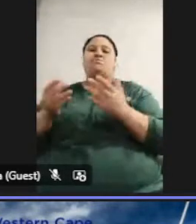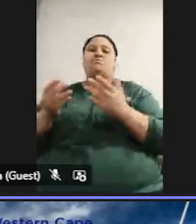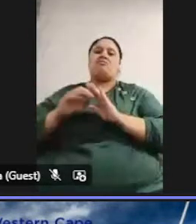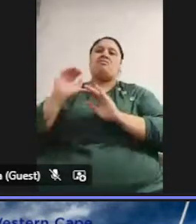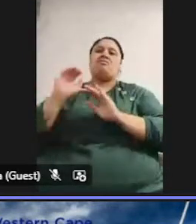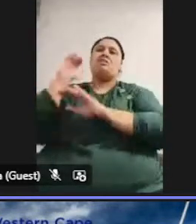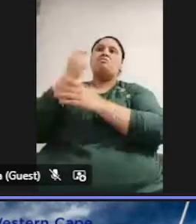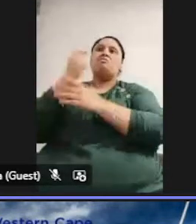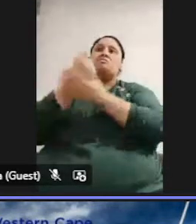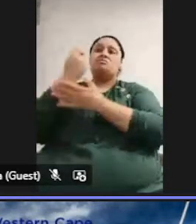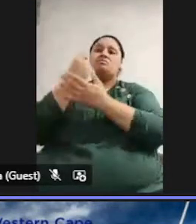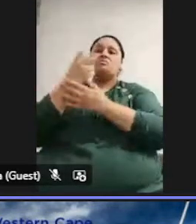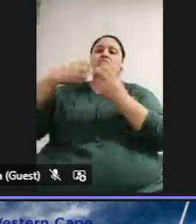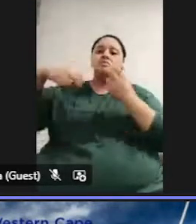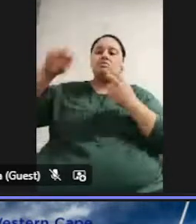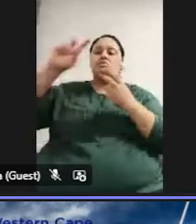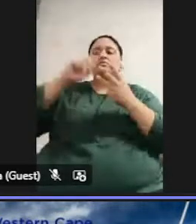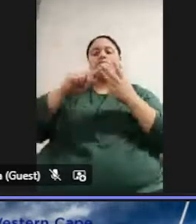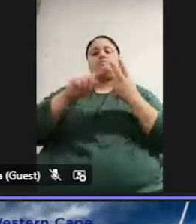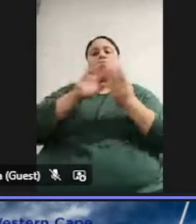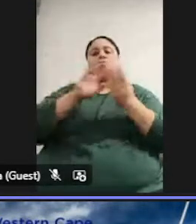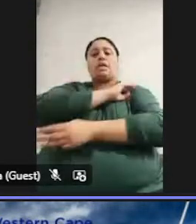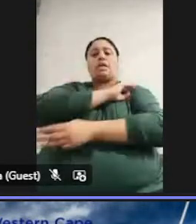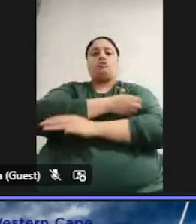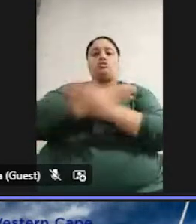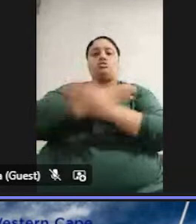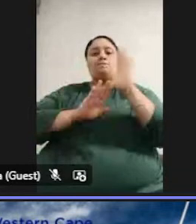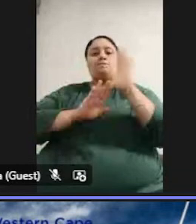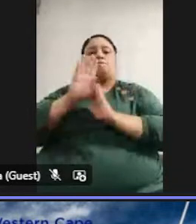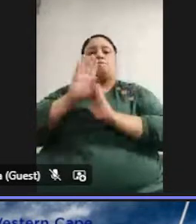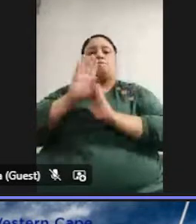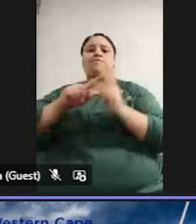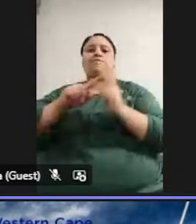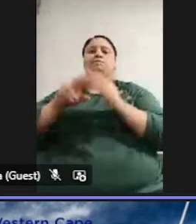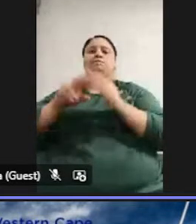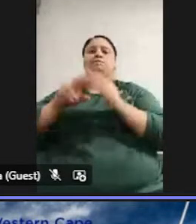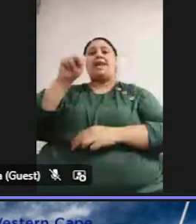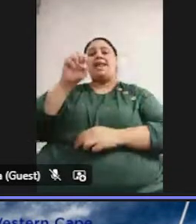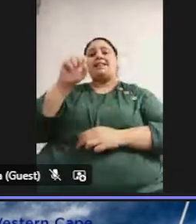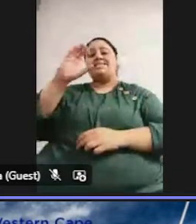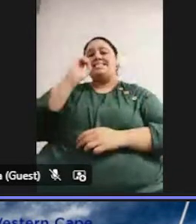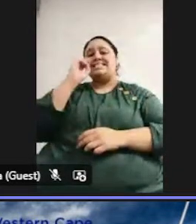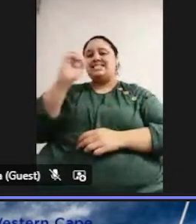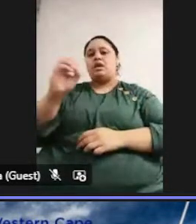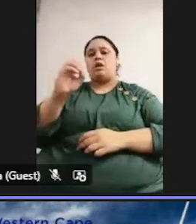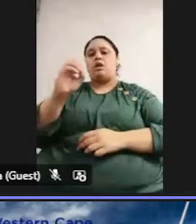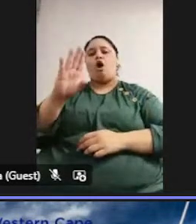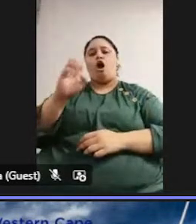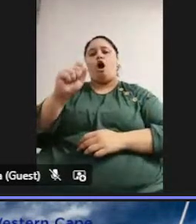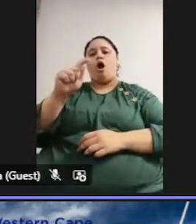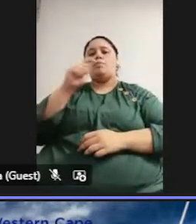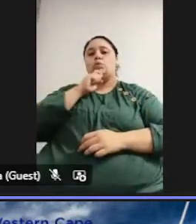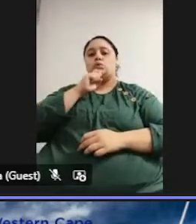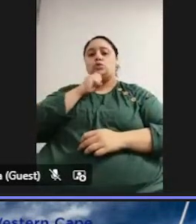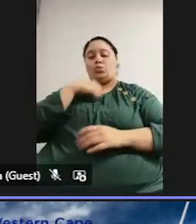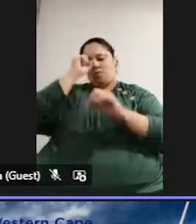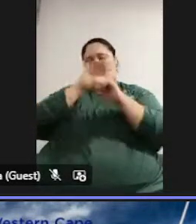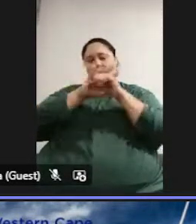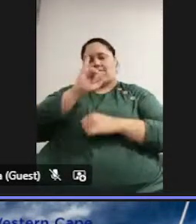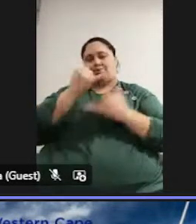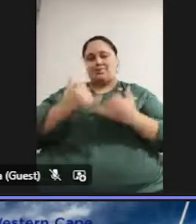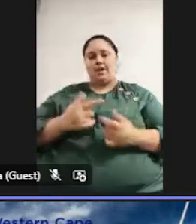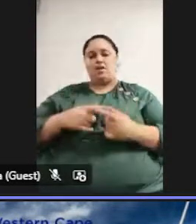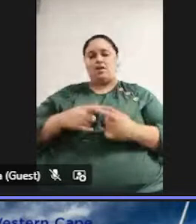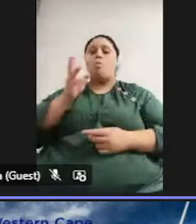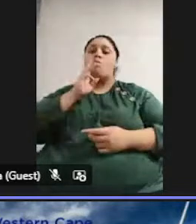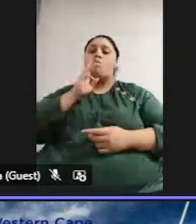energy resilience and transition to net zero carbon, which is what we're focusing on today, water security and resilience, technology